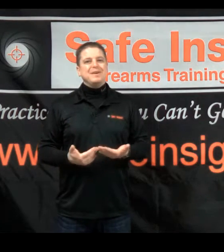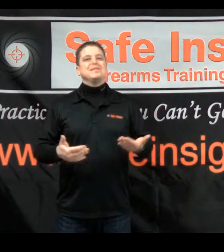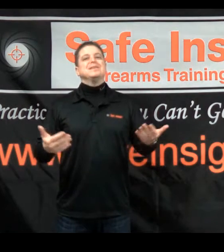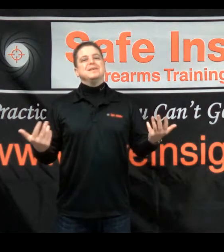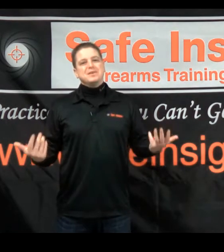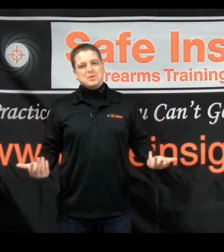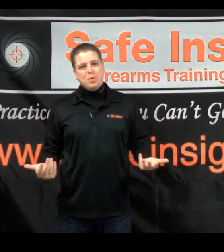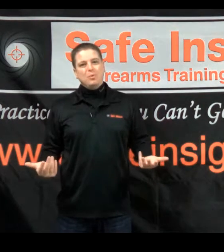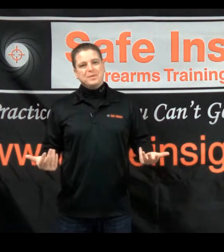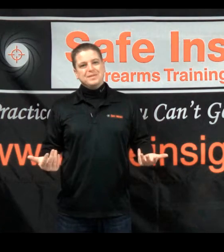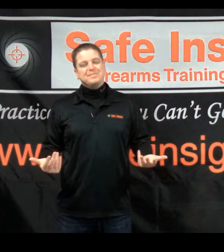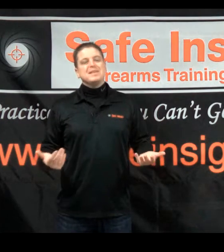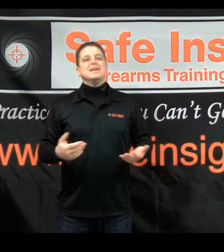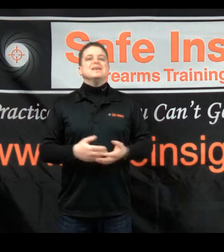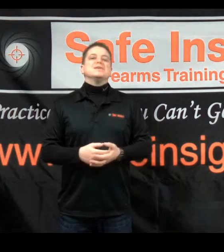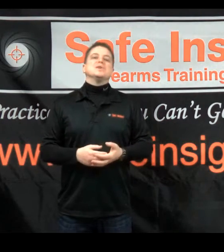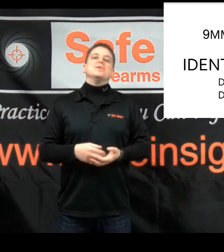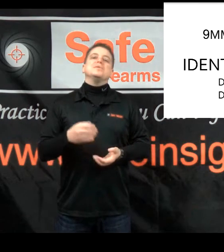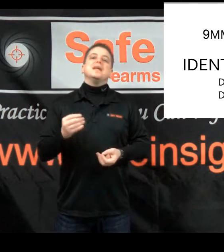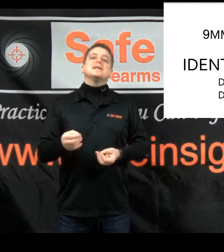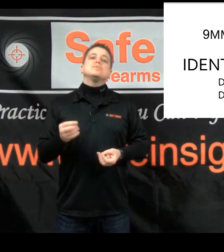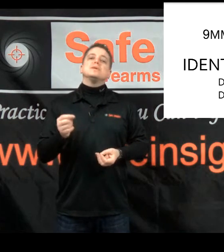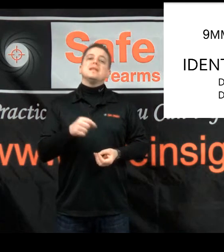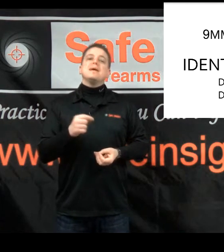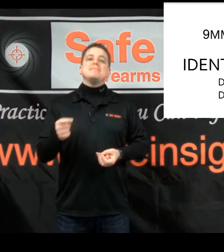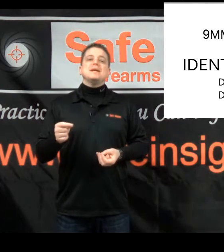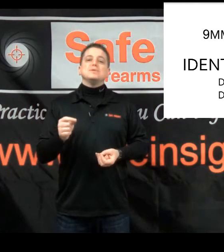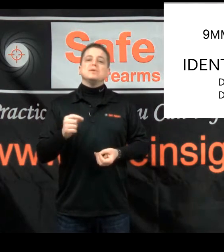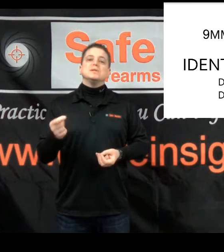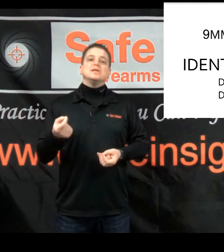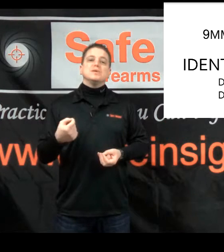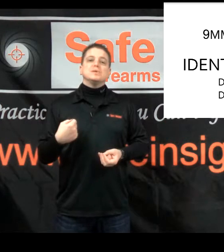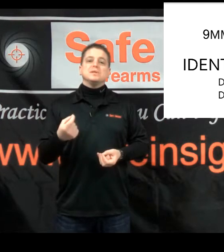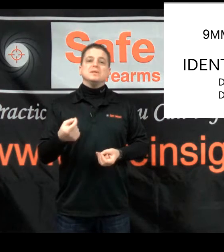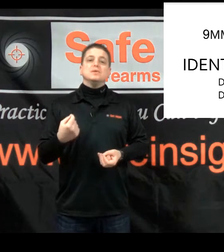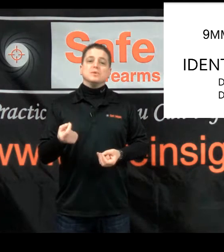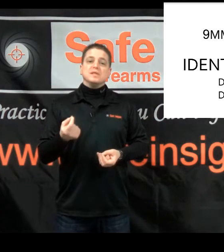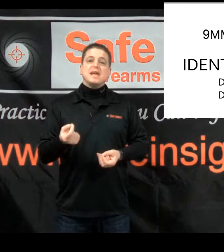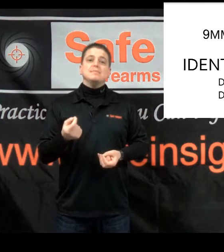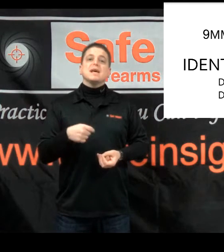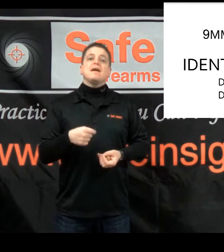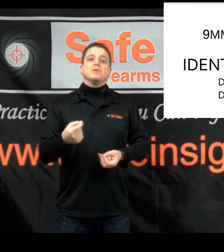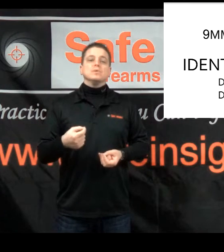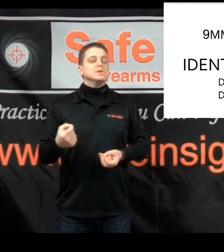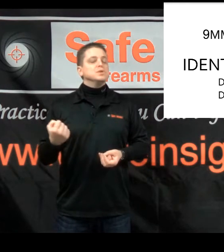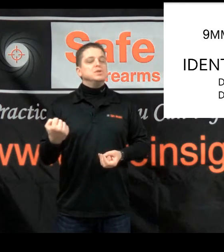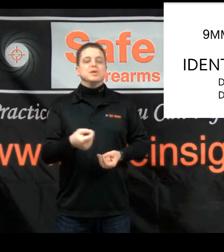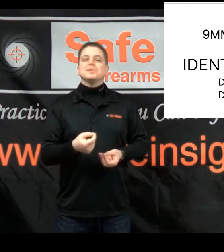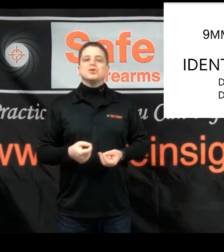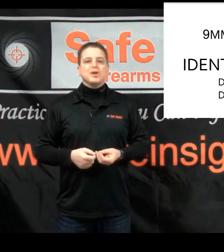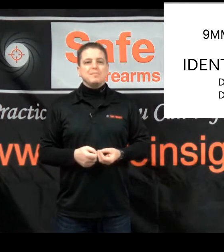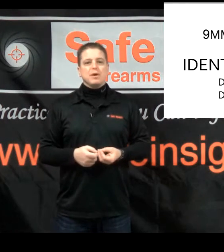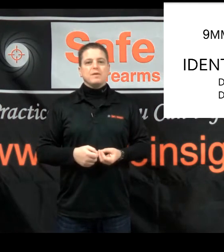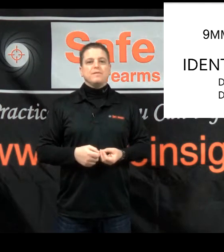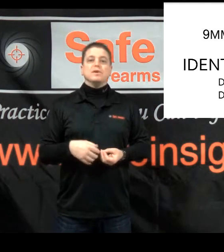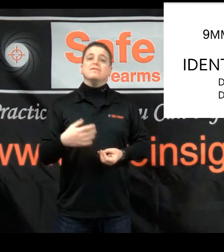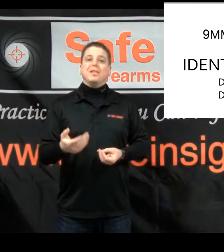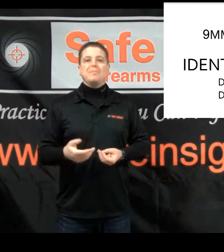round? Colt. So that's what that means when you see those names afterwards. It's just a trademark for